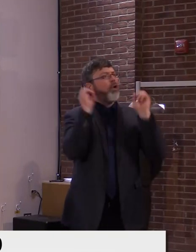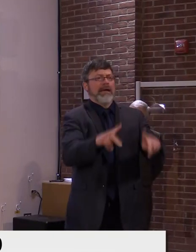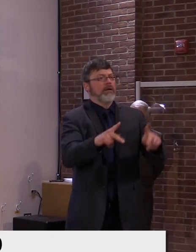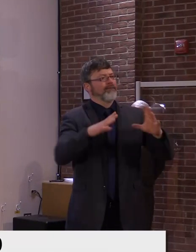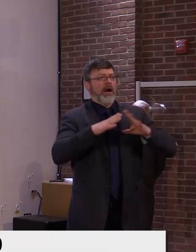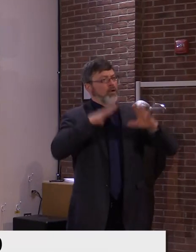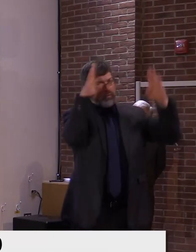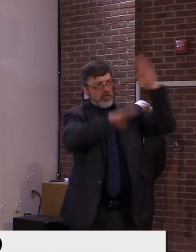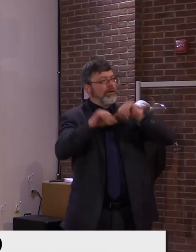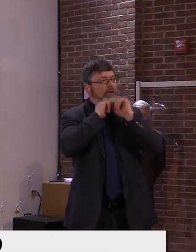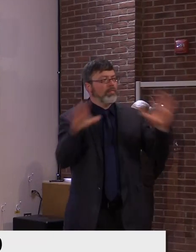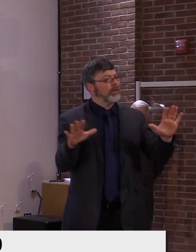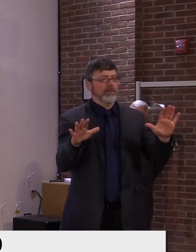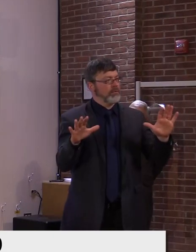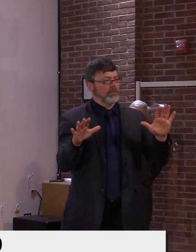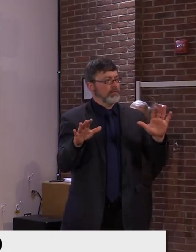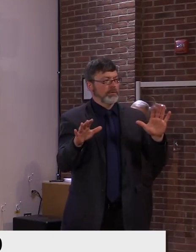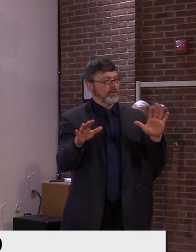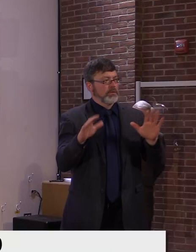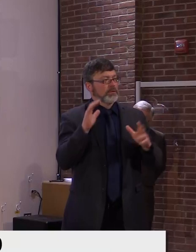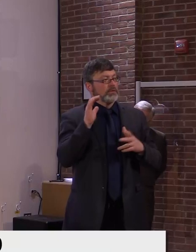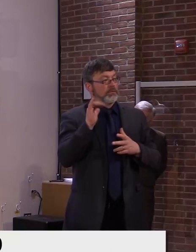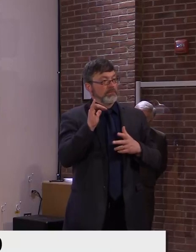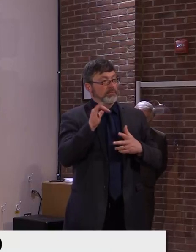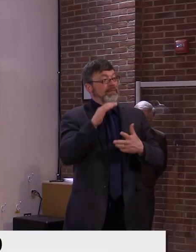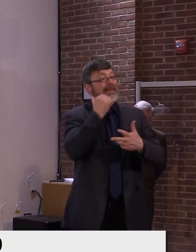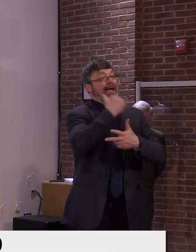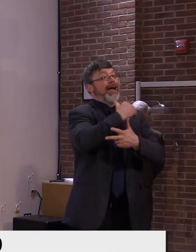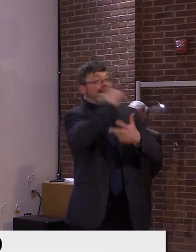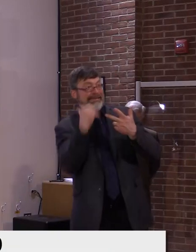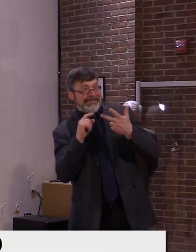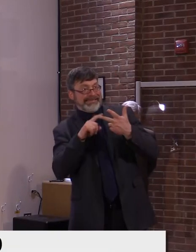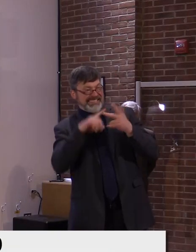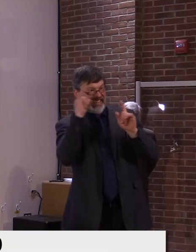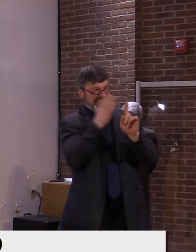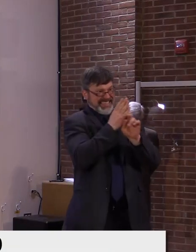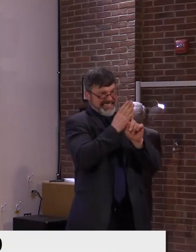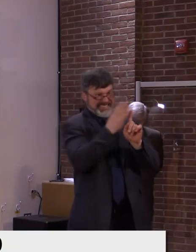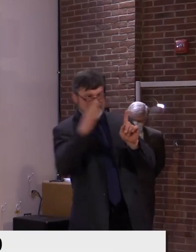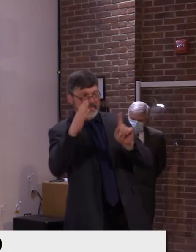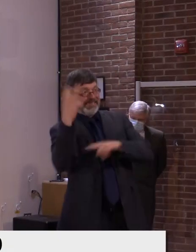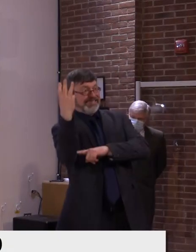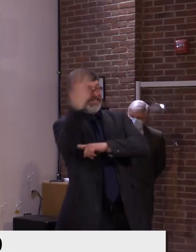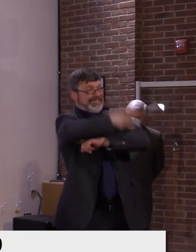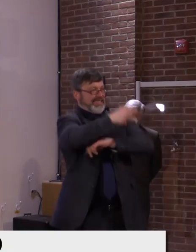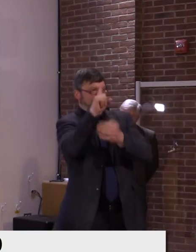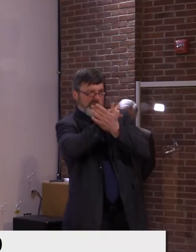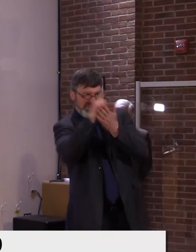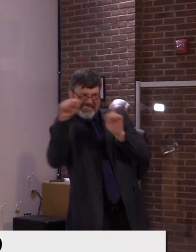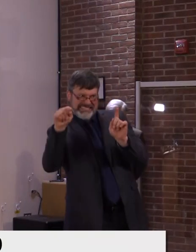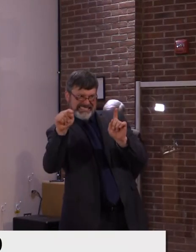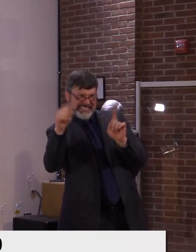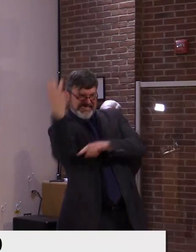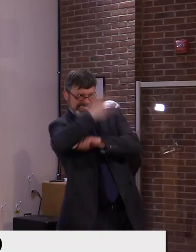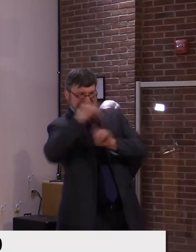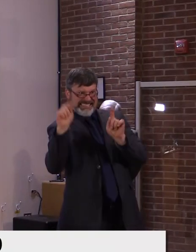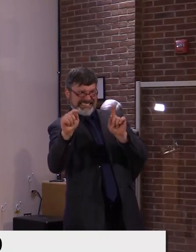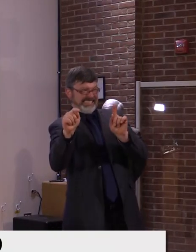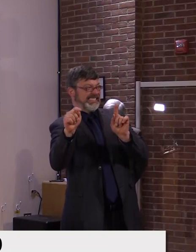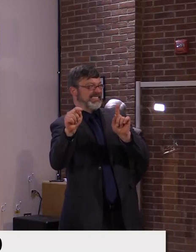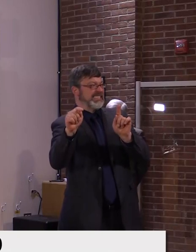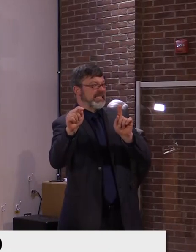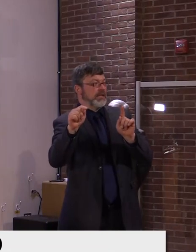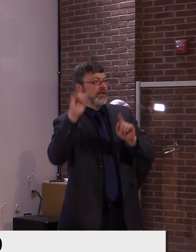I noted, it was 6 to 13 days for these 6 cases. That would be obviously a more delayed